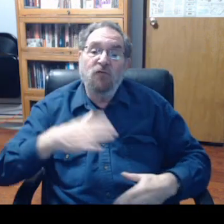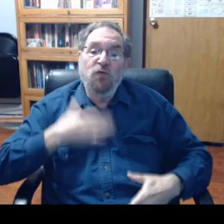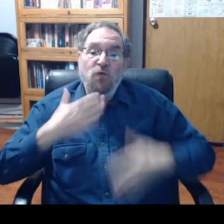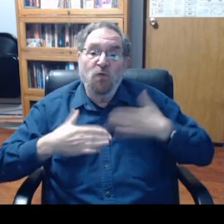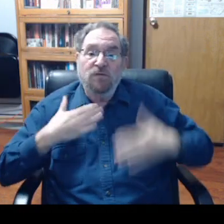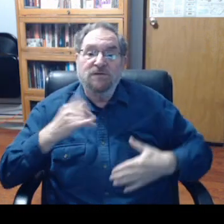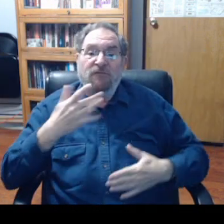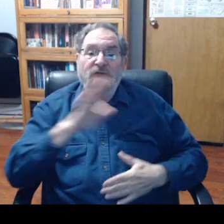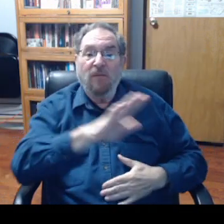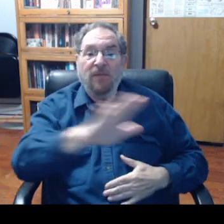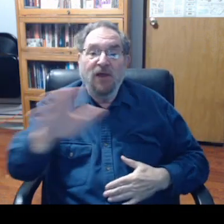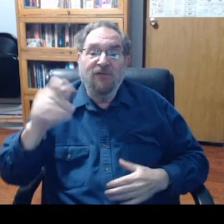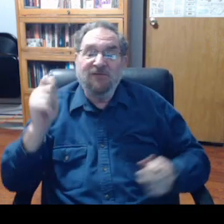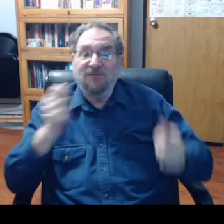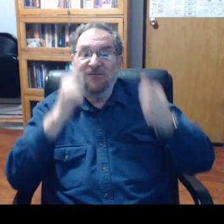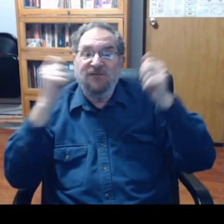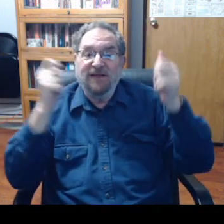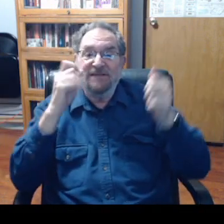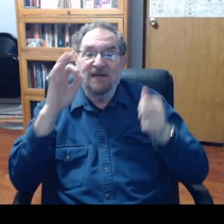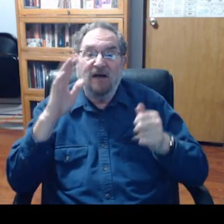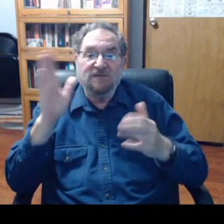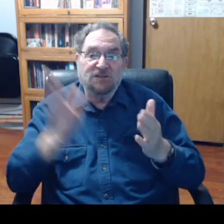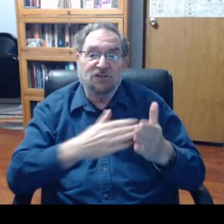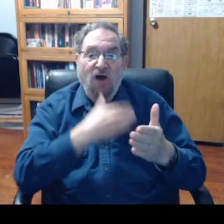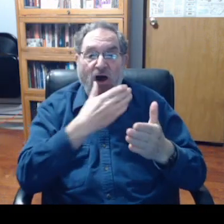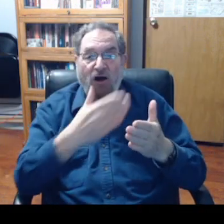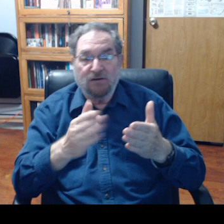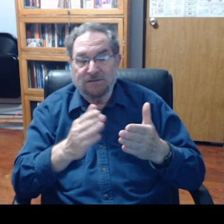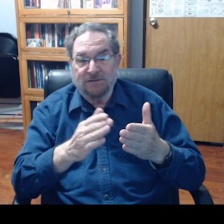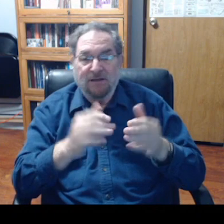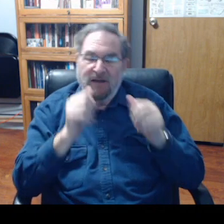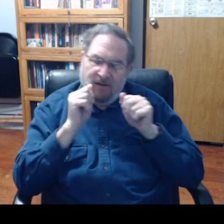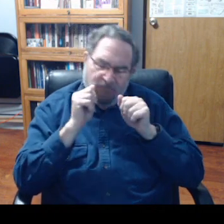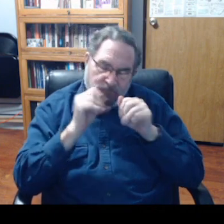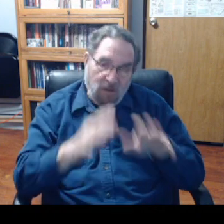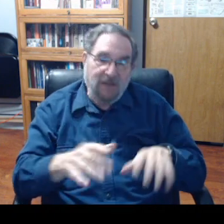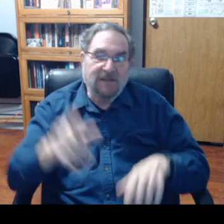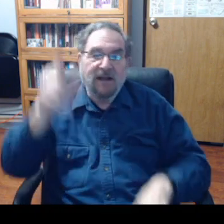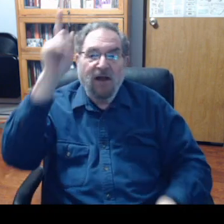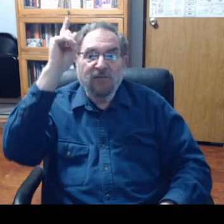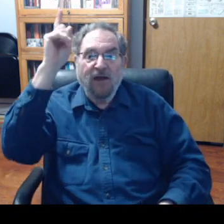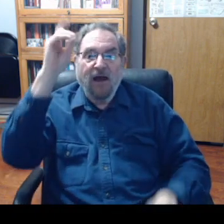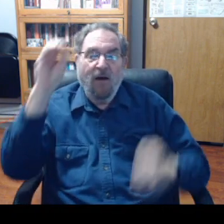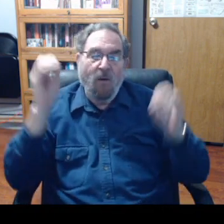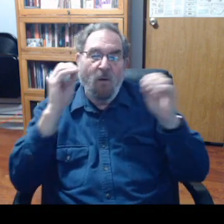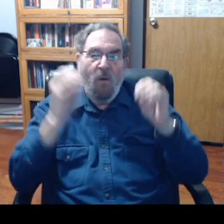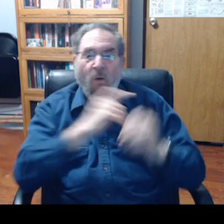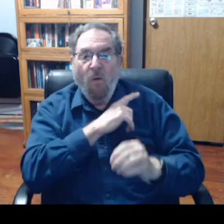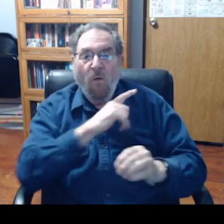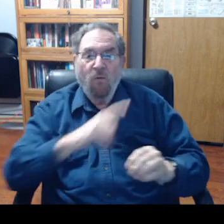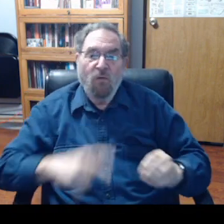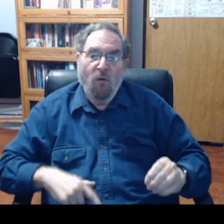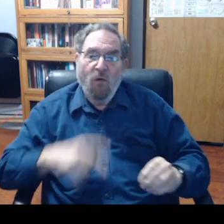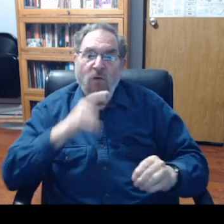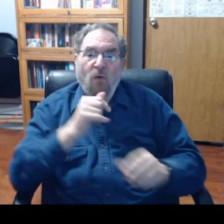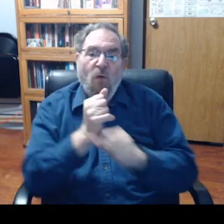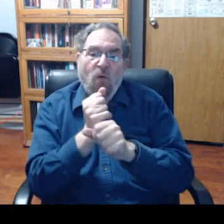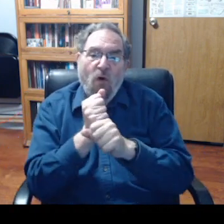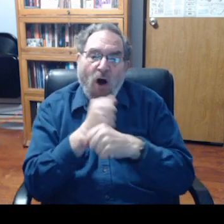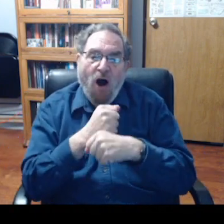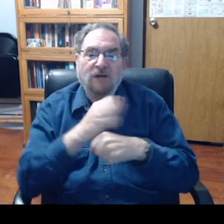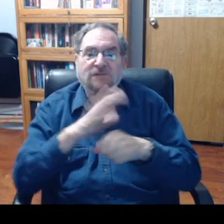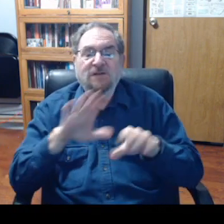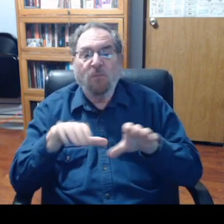of youths from their feet of songs. Blessed art thou, O Lord,